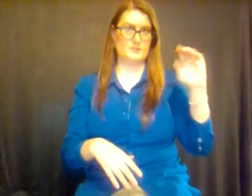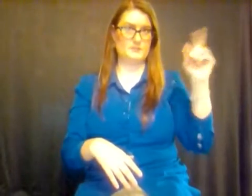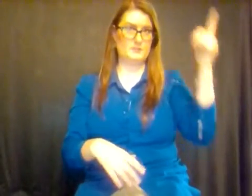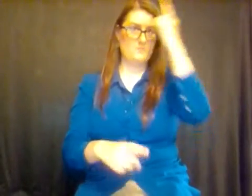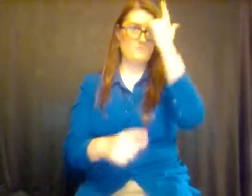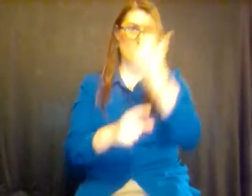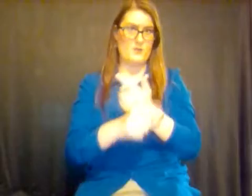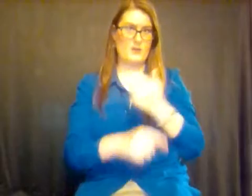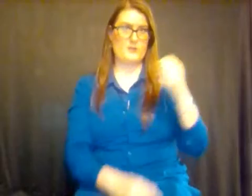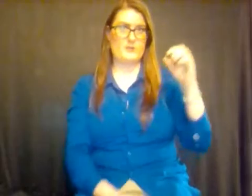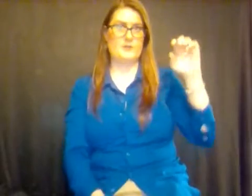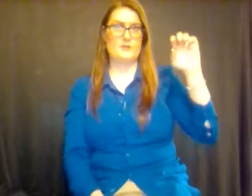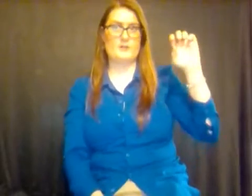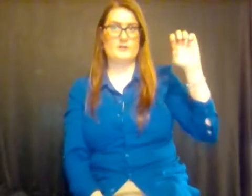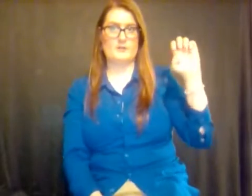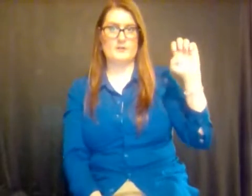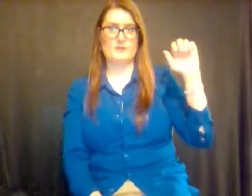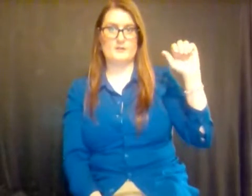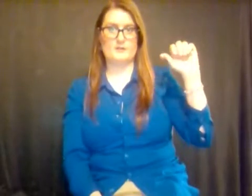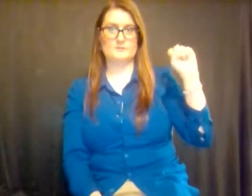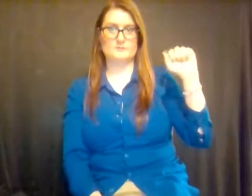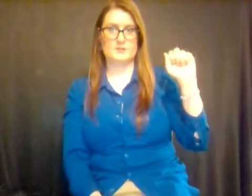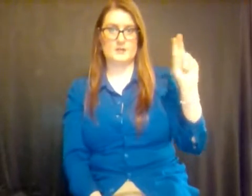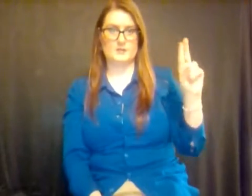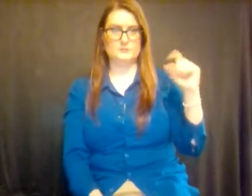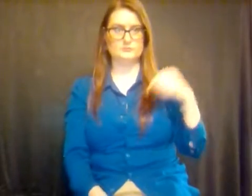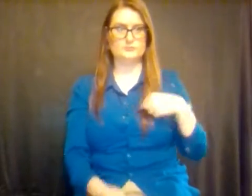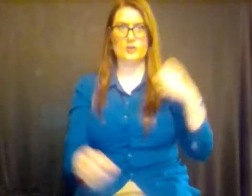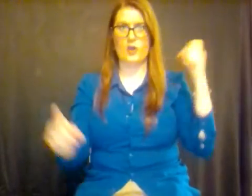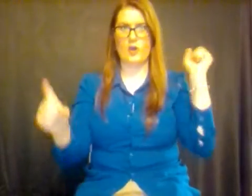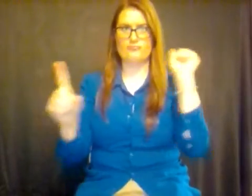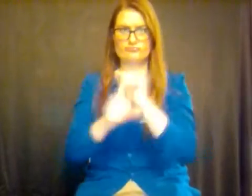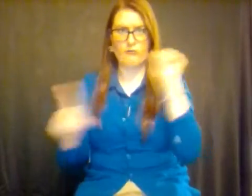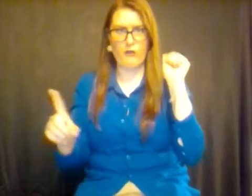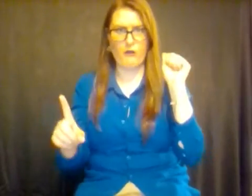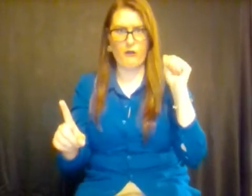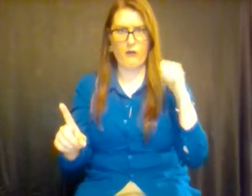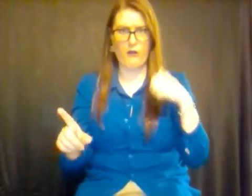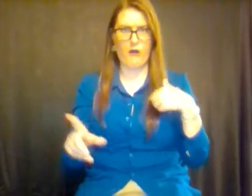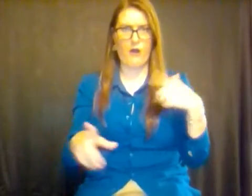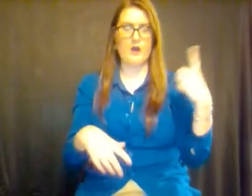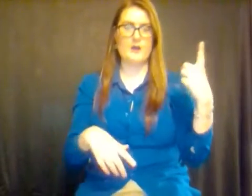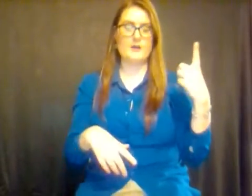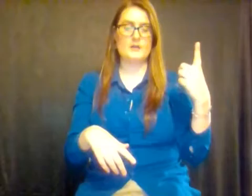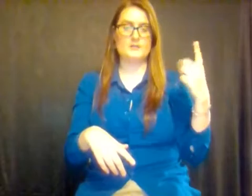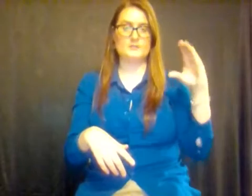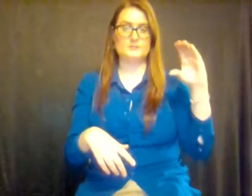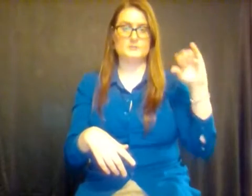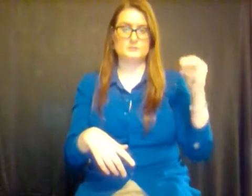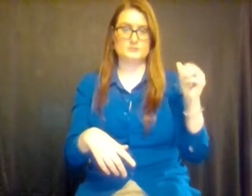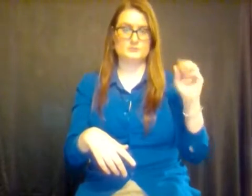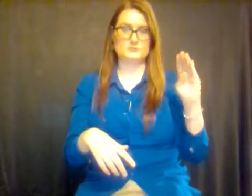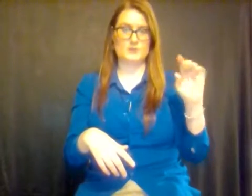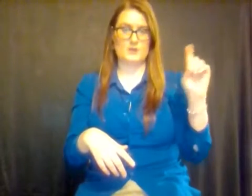charge of the land of Canaan when Isaac died. It should have been Esau's job because he was born first, and when he realized he had been